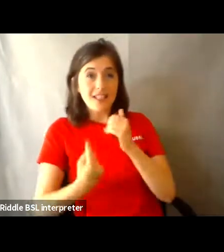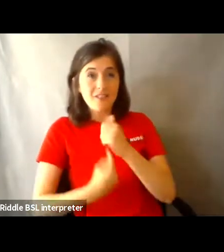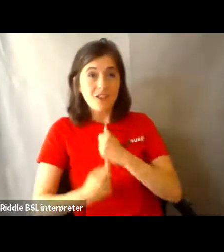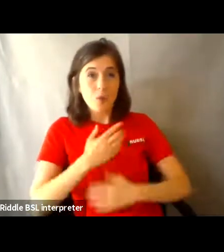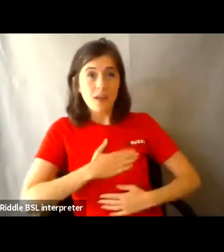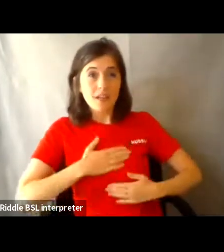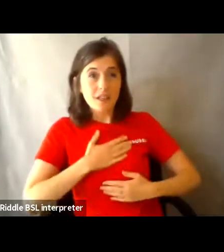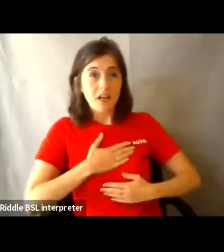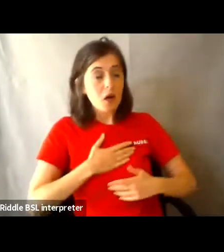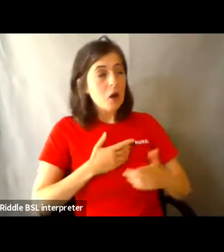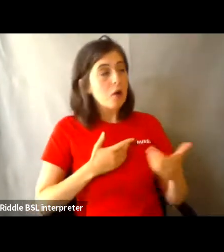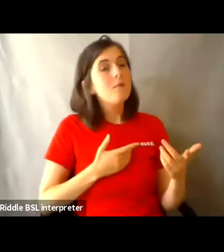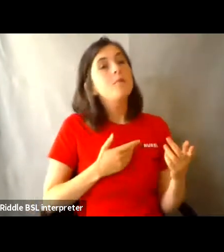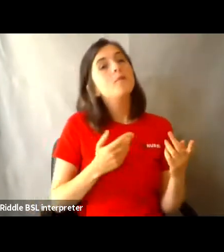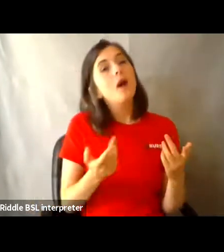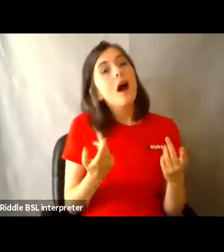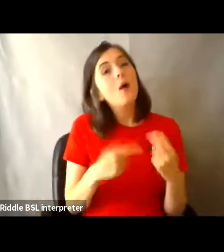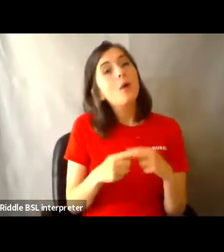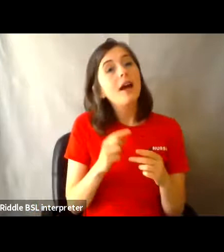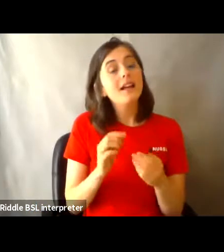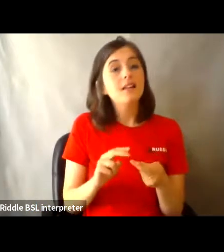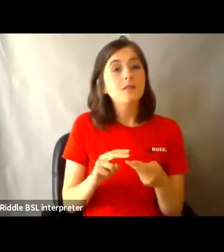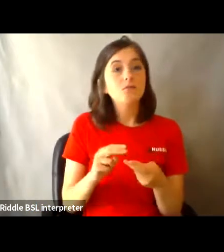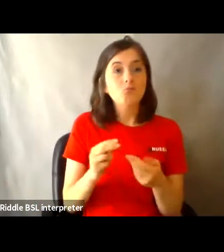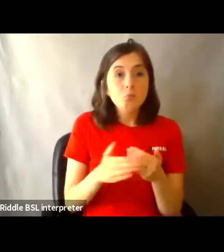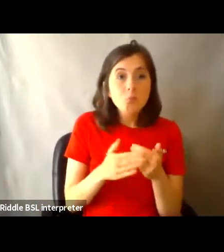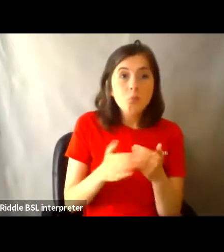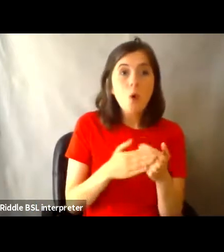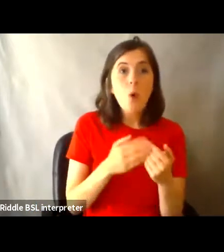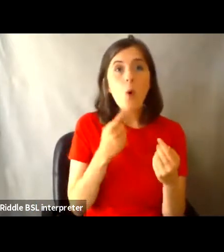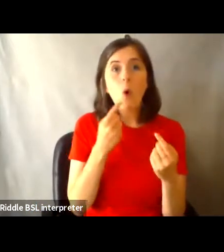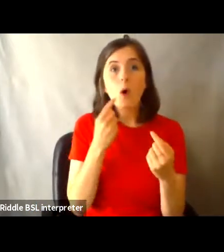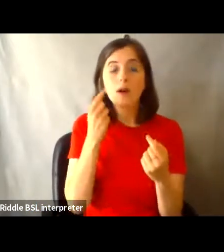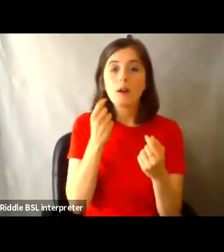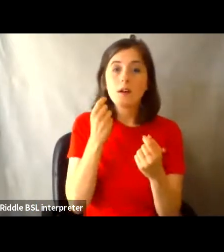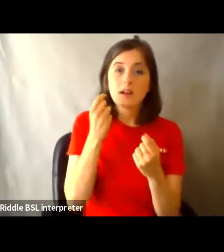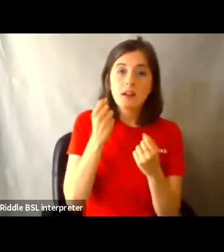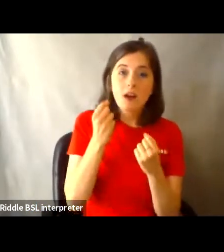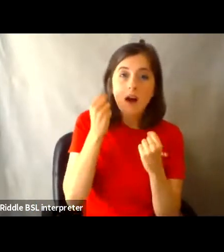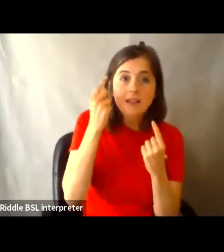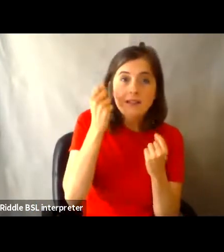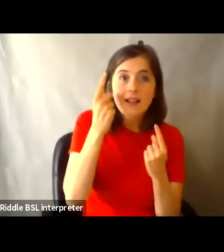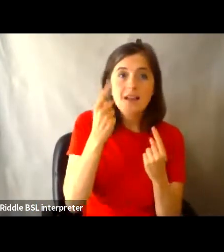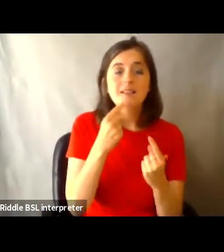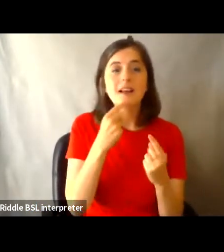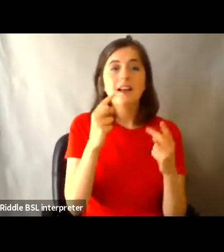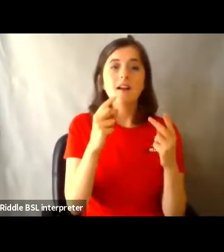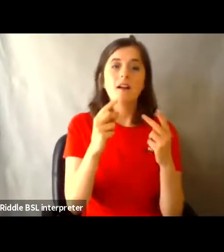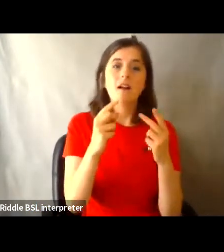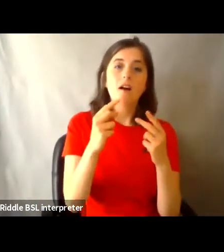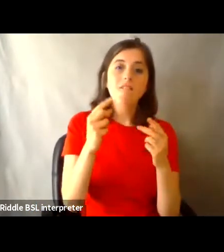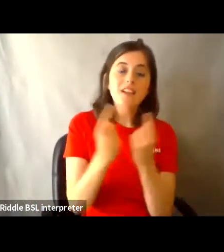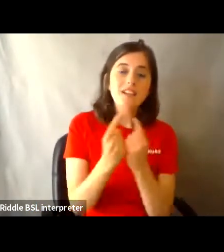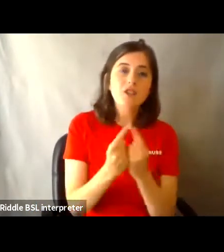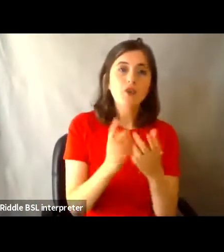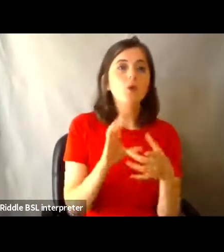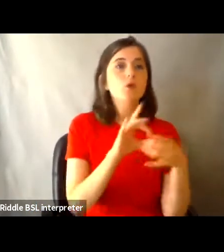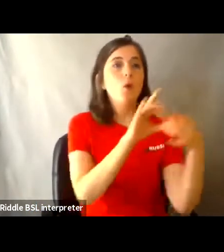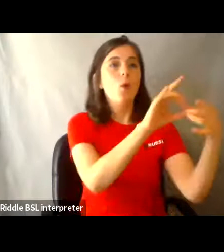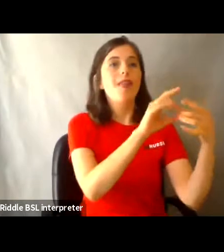Increased understanding of issues for international colleagues and campaigning with them as well would be